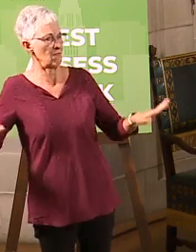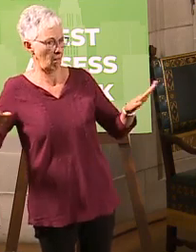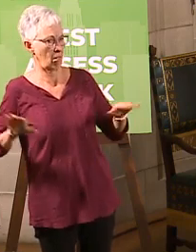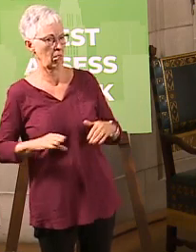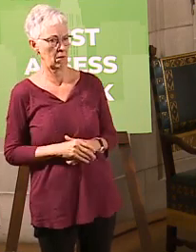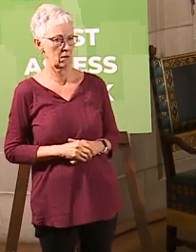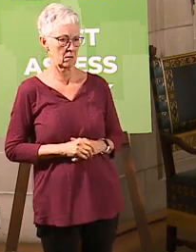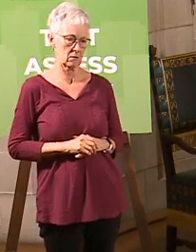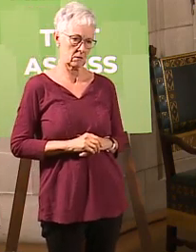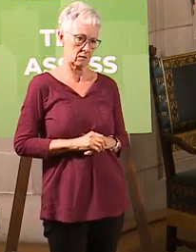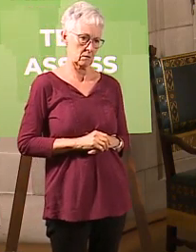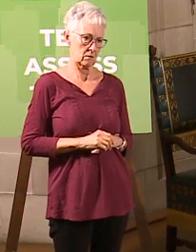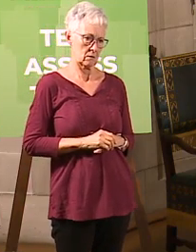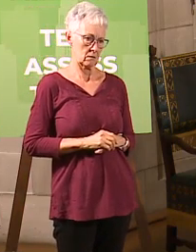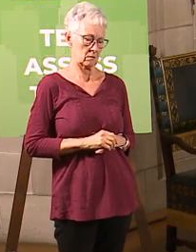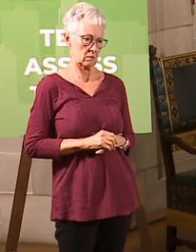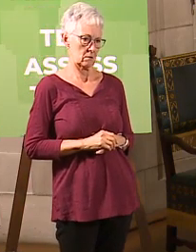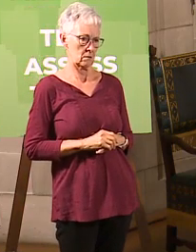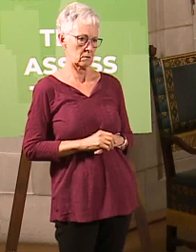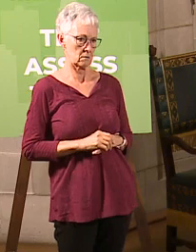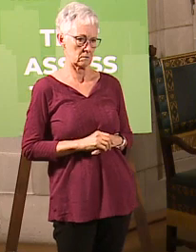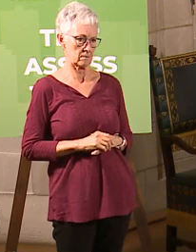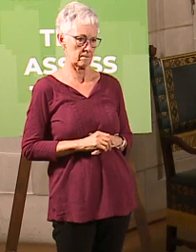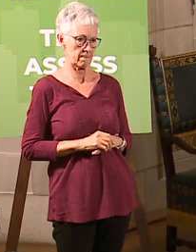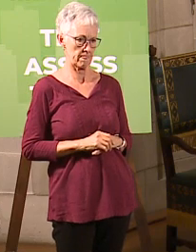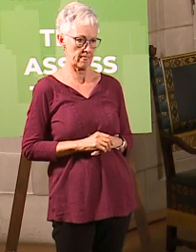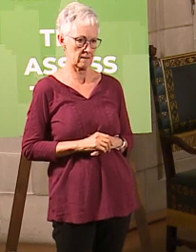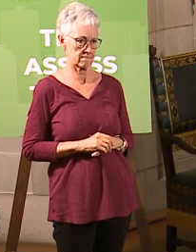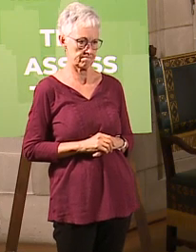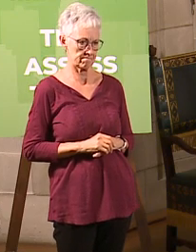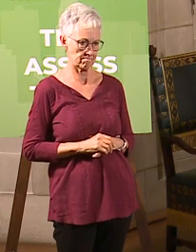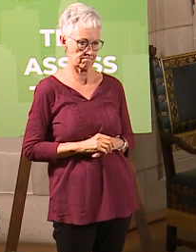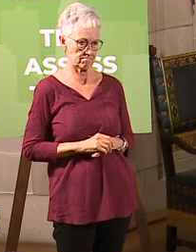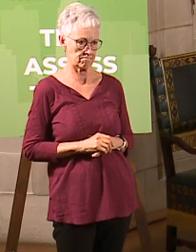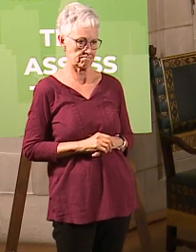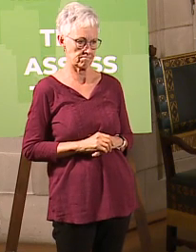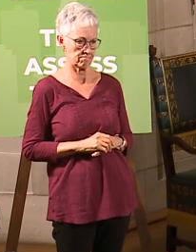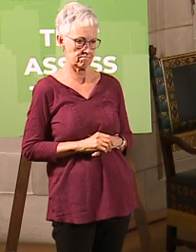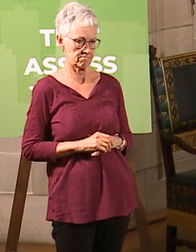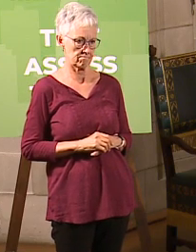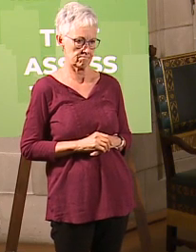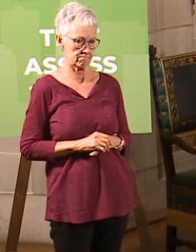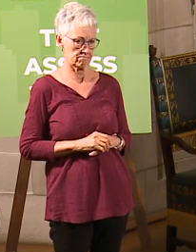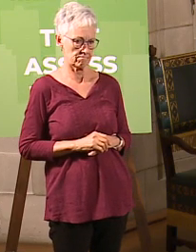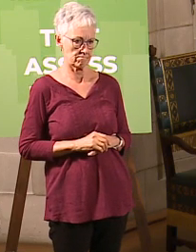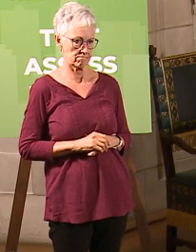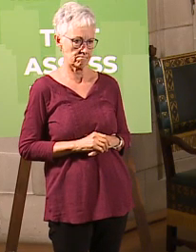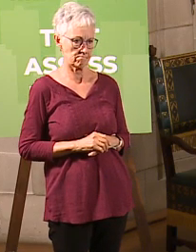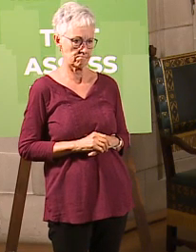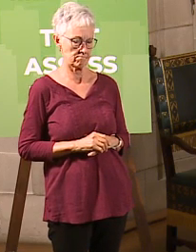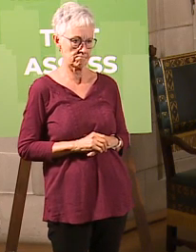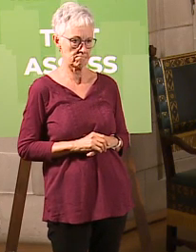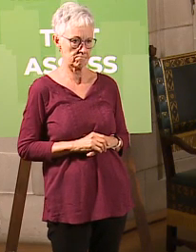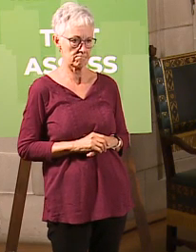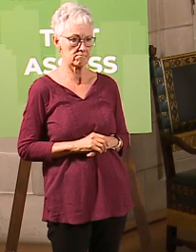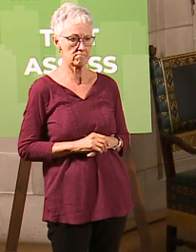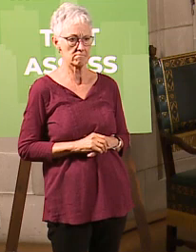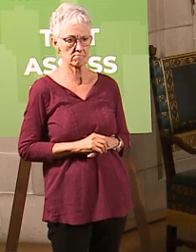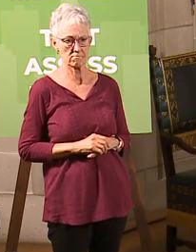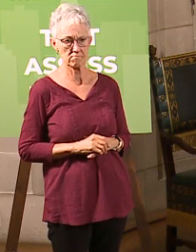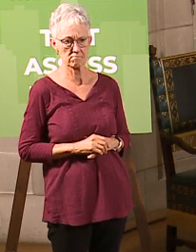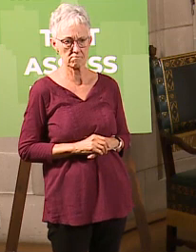about, was it a week ago last Friday that we put out a press release, a 10-point plan that we worked on with some folks from North